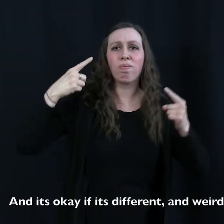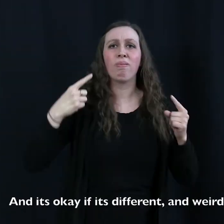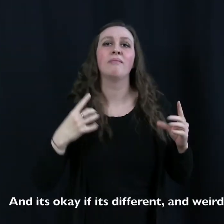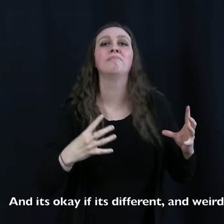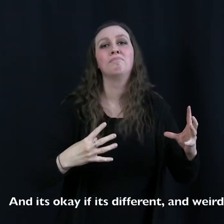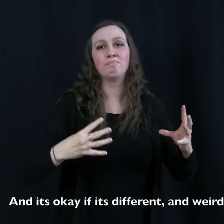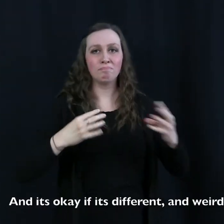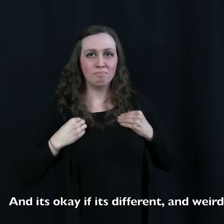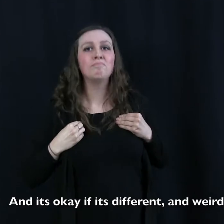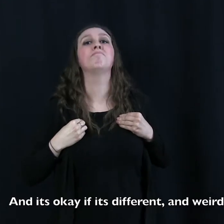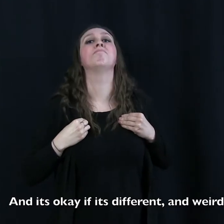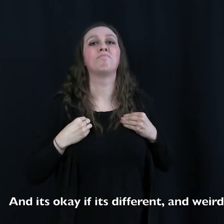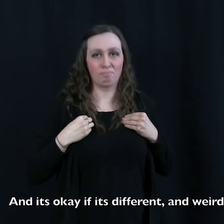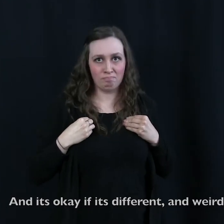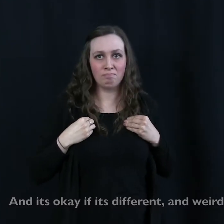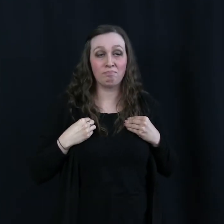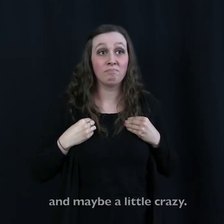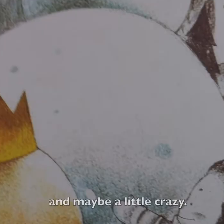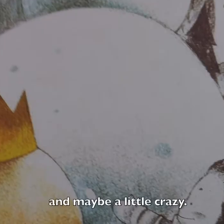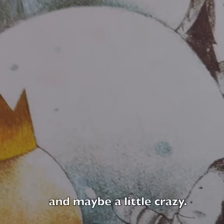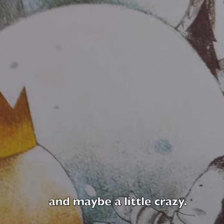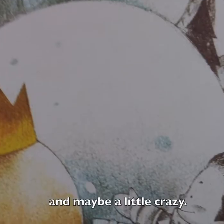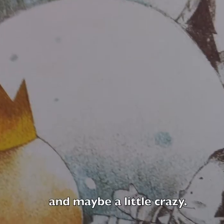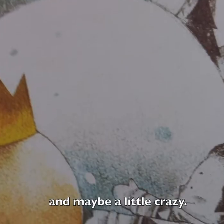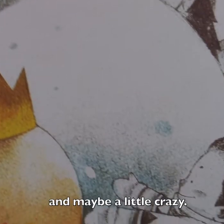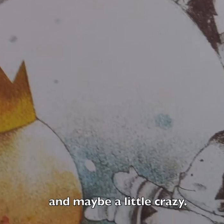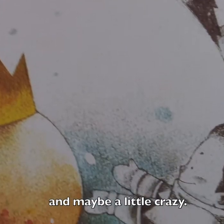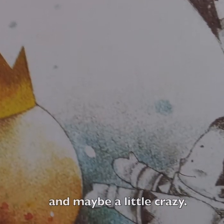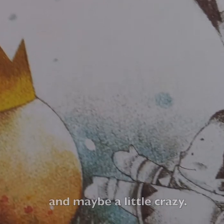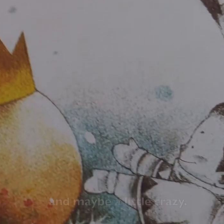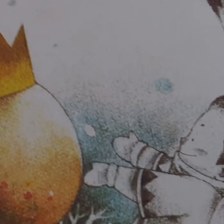And it's okay if it's different, and weird, and maybe a little crazy.